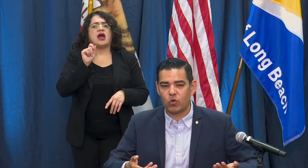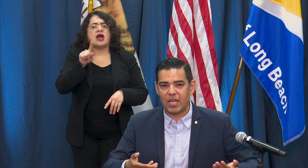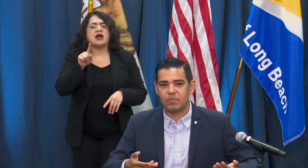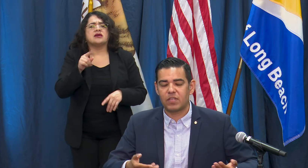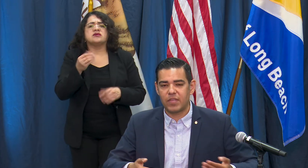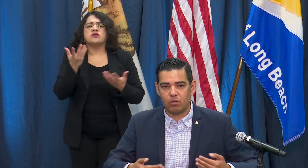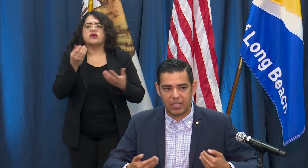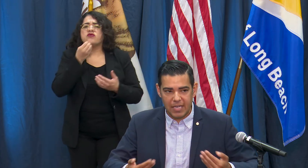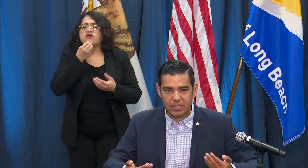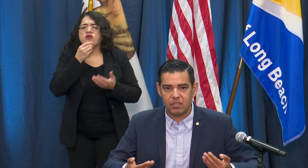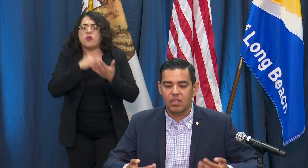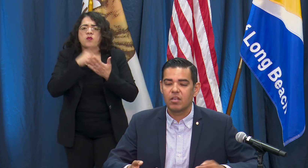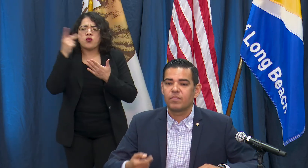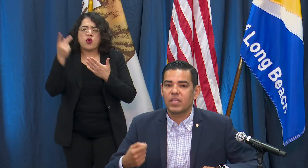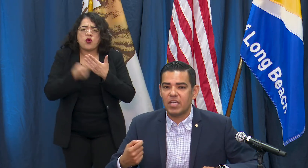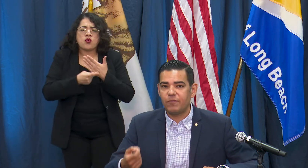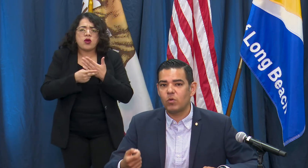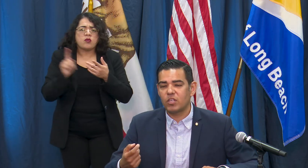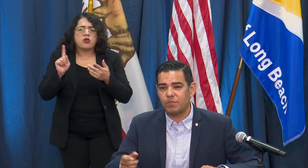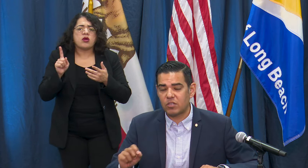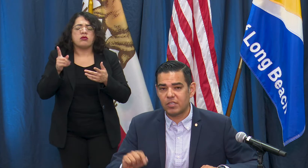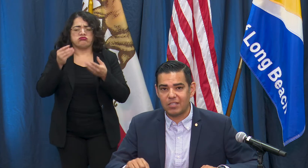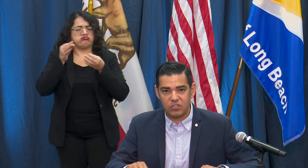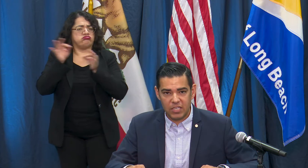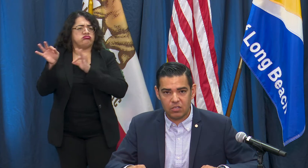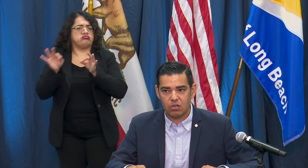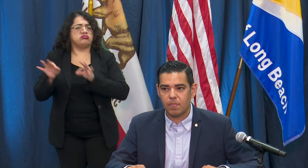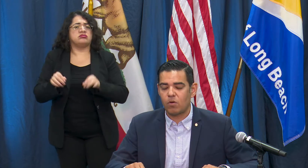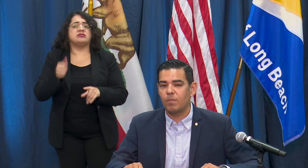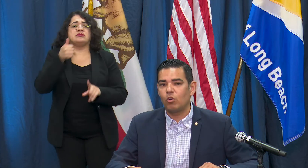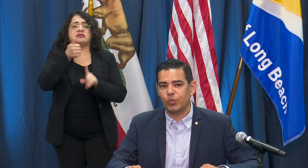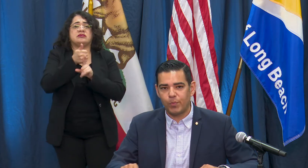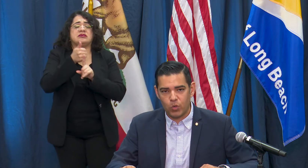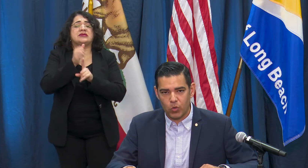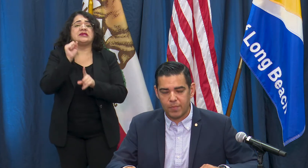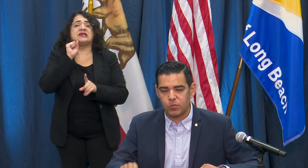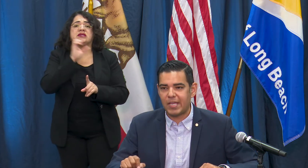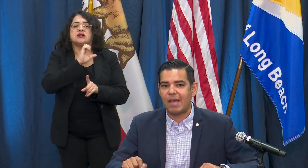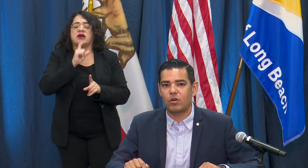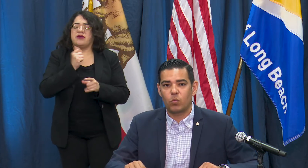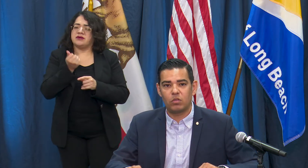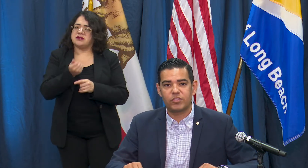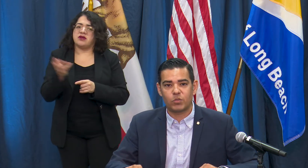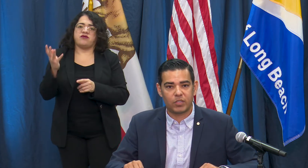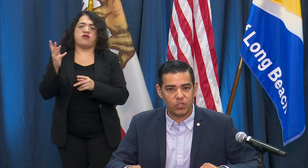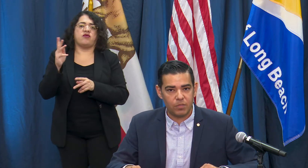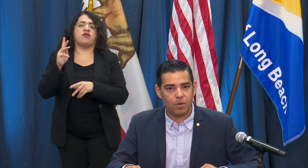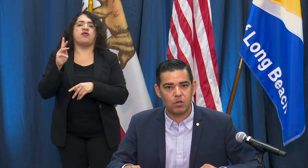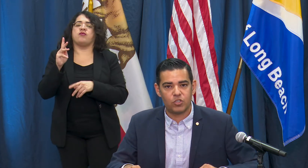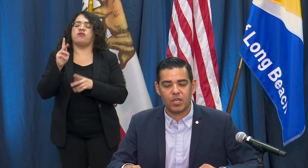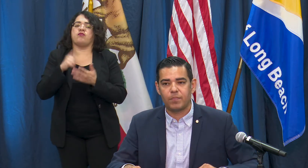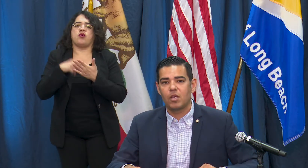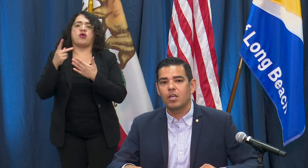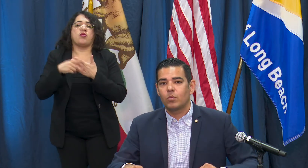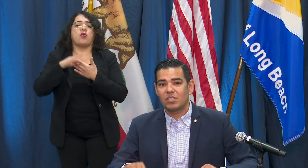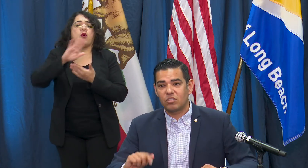feeding programs and they'll connect. If you are especially a senior, there are multiple programs. We have our World Central Kitchen partnership, which is